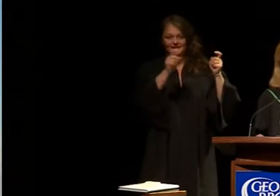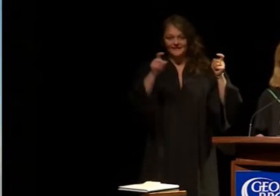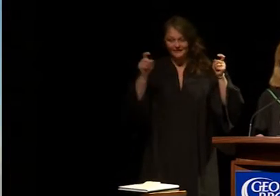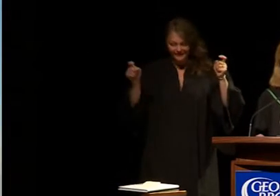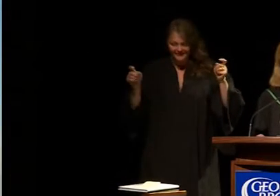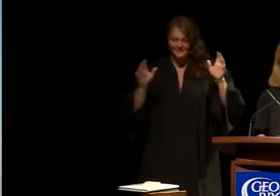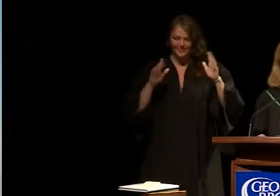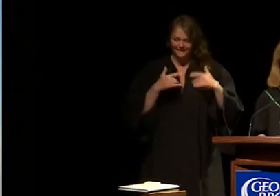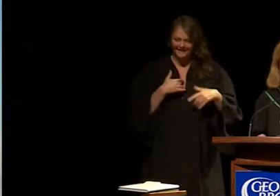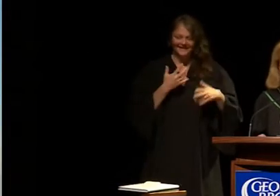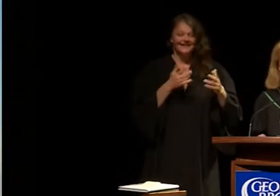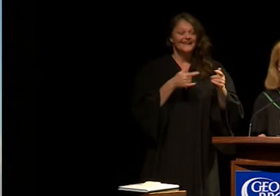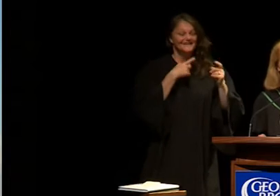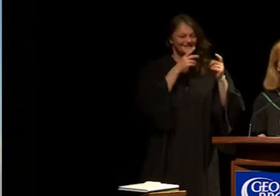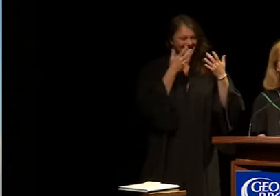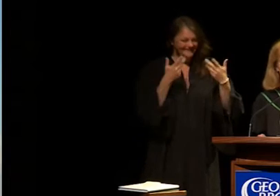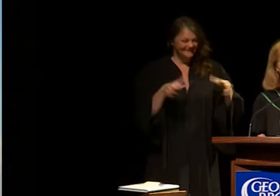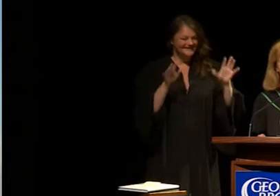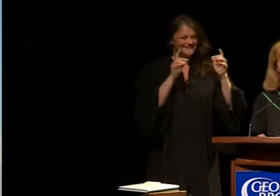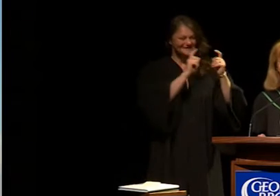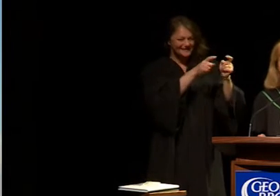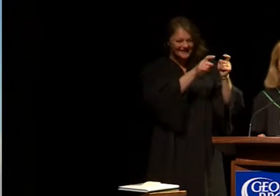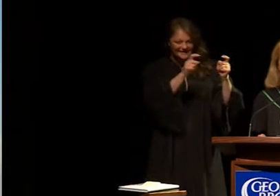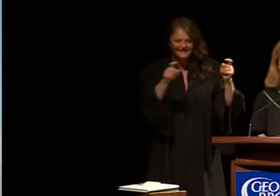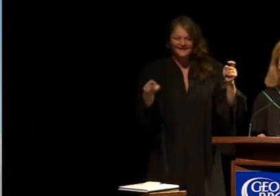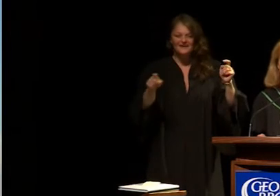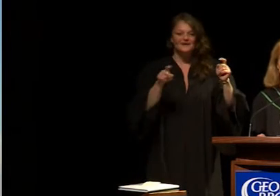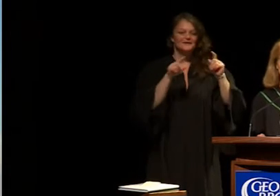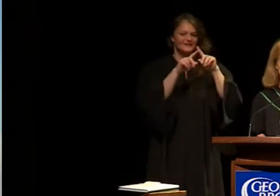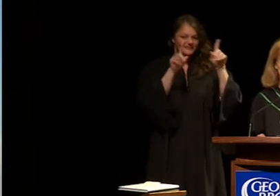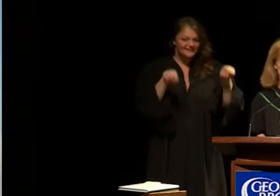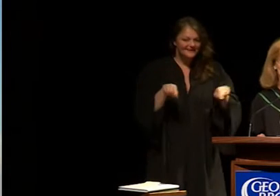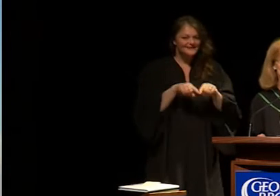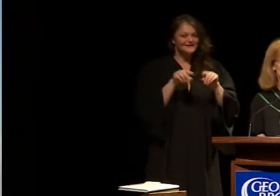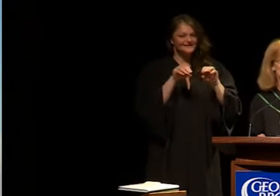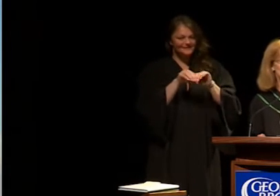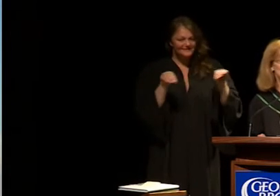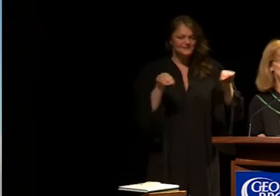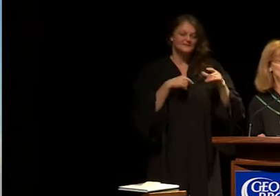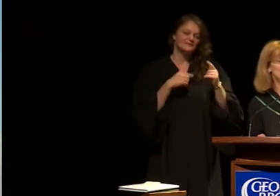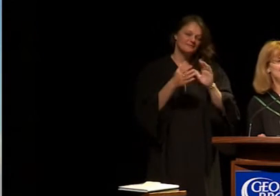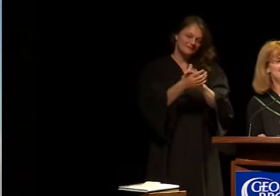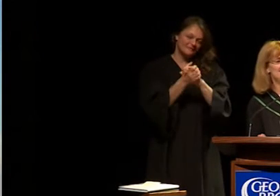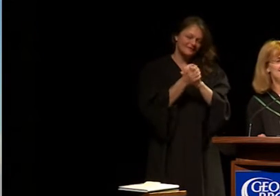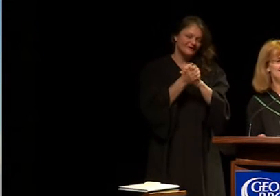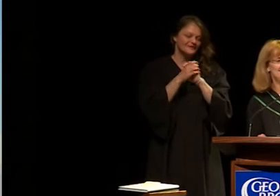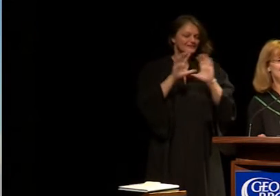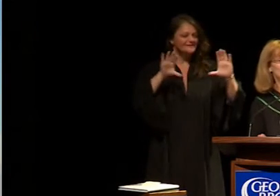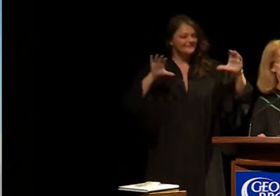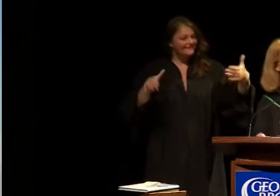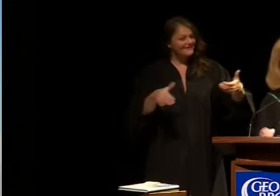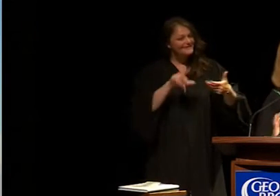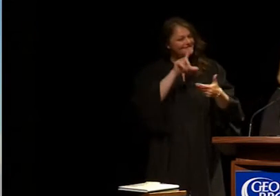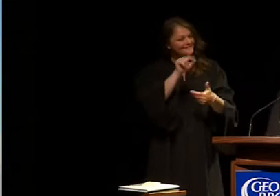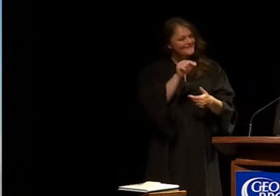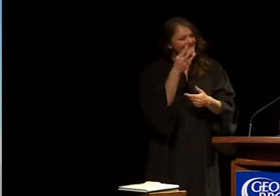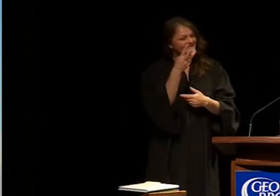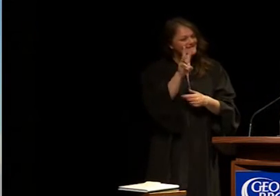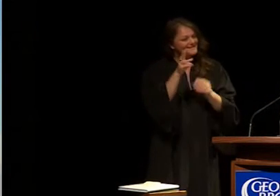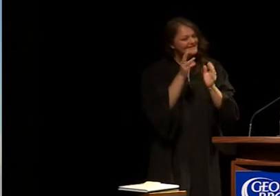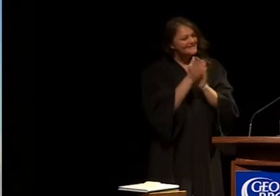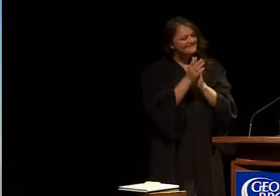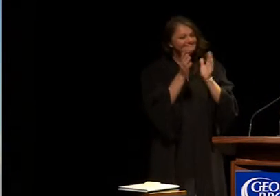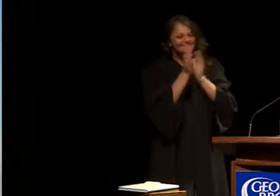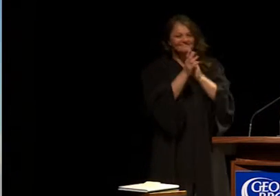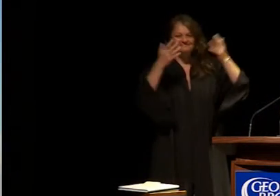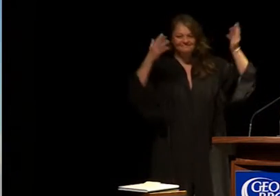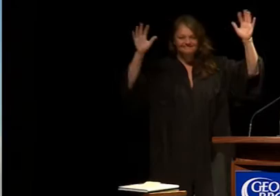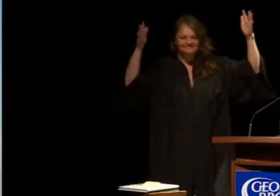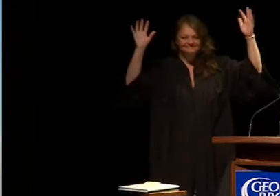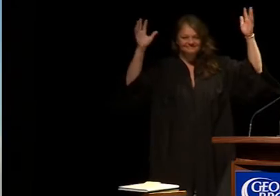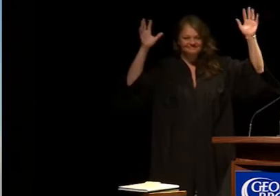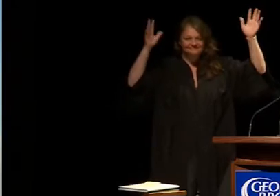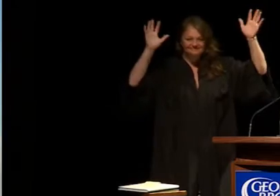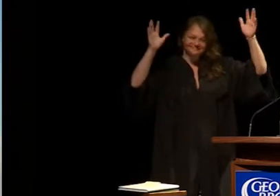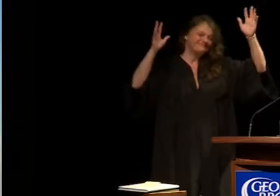This concludes the conferring of credentials. Congratulations, class of 2016.